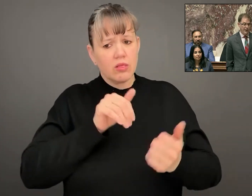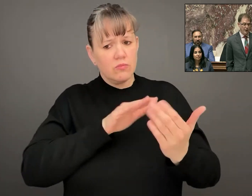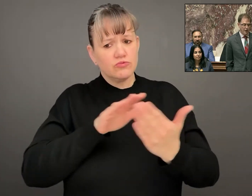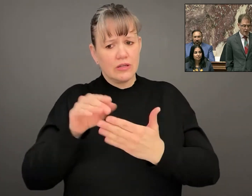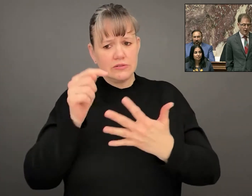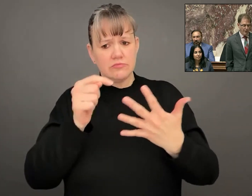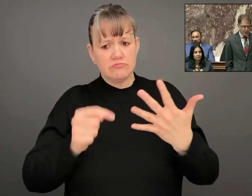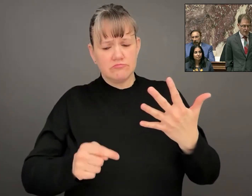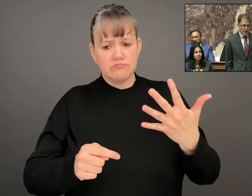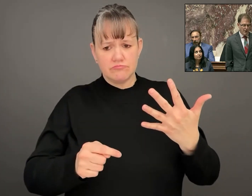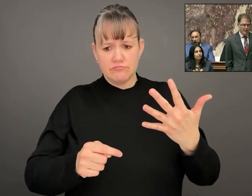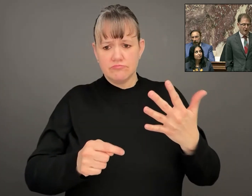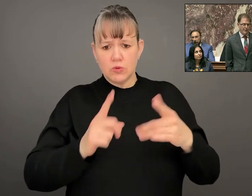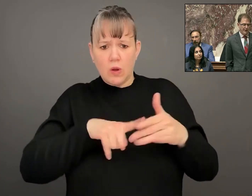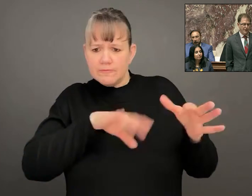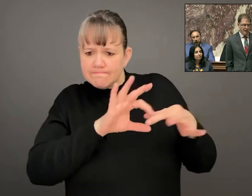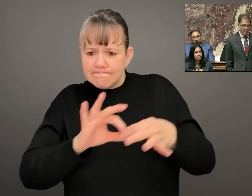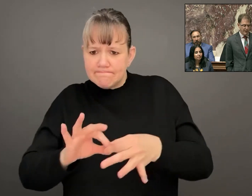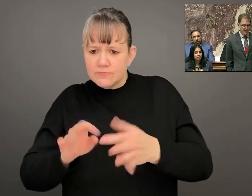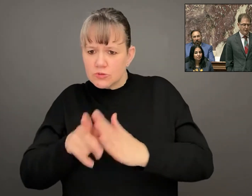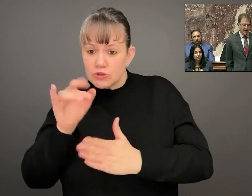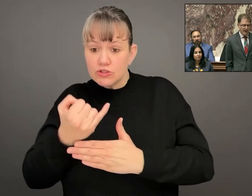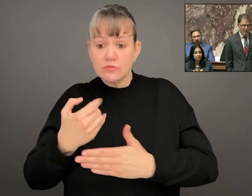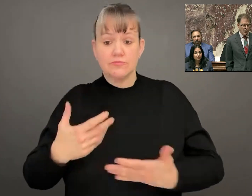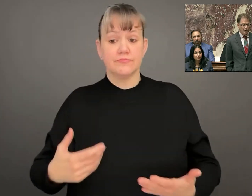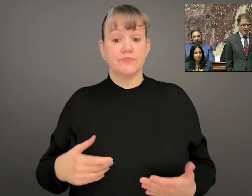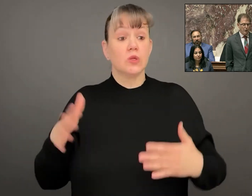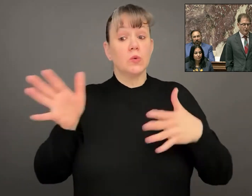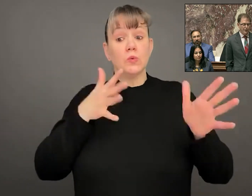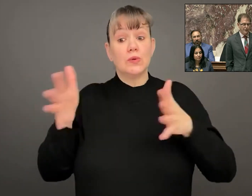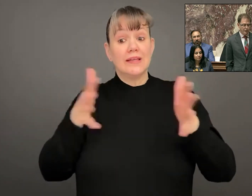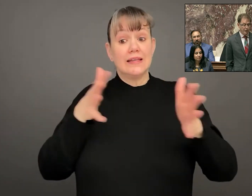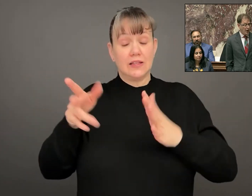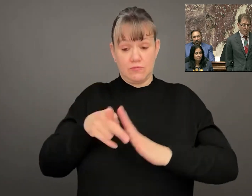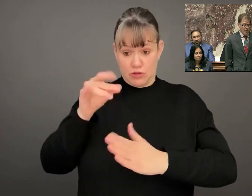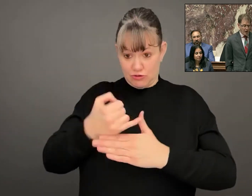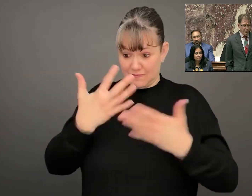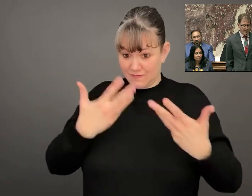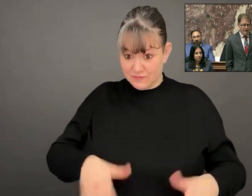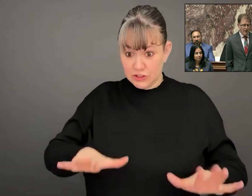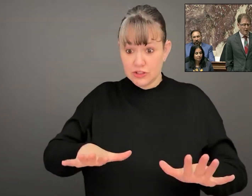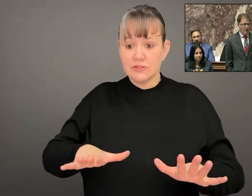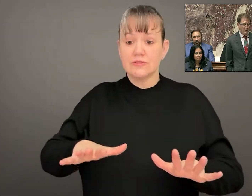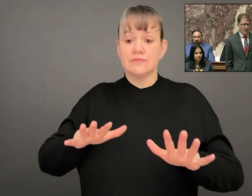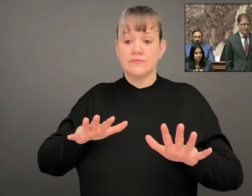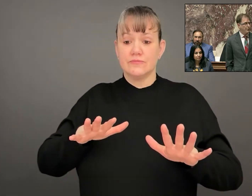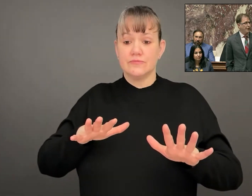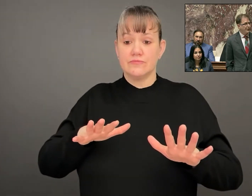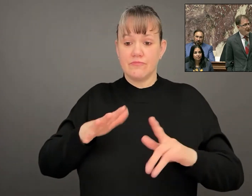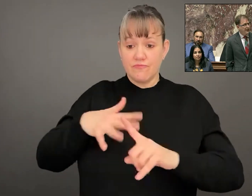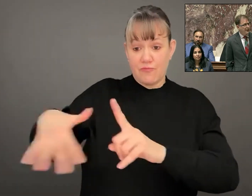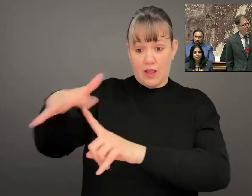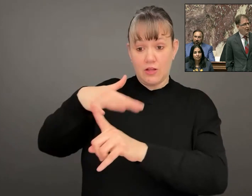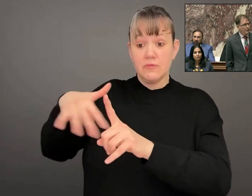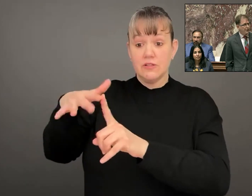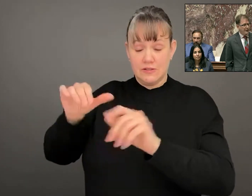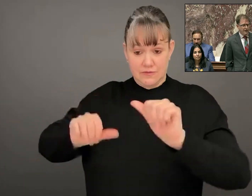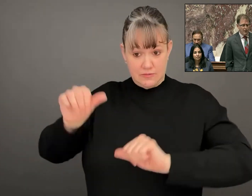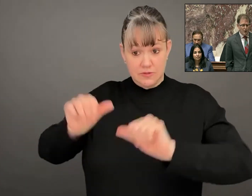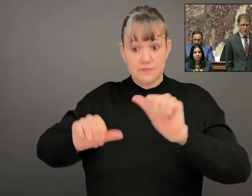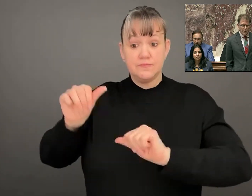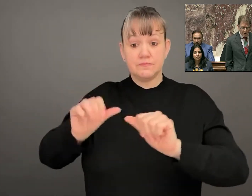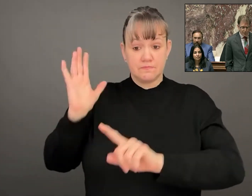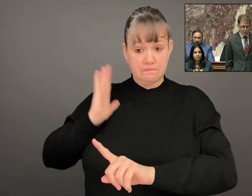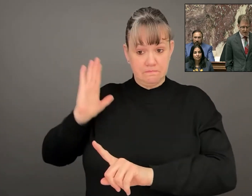have gone under environmental assessment in the past. We know what those issues are, but we also need to proceed, Honourable